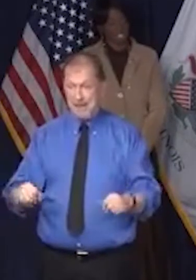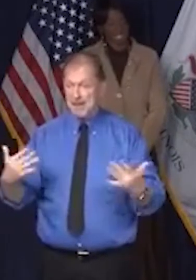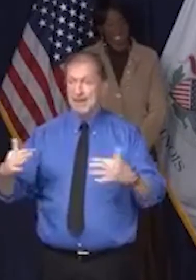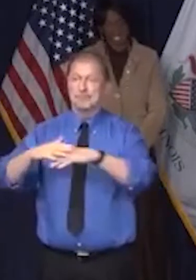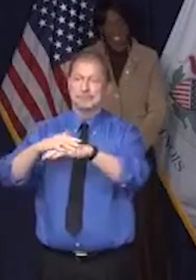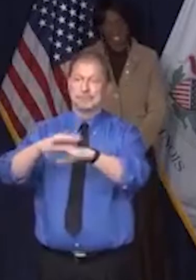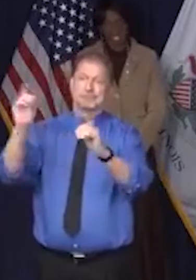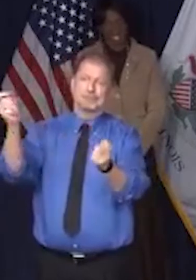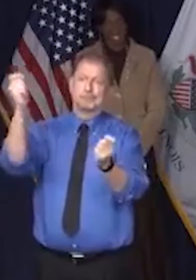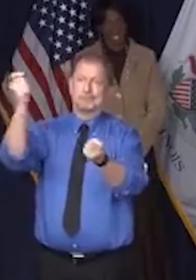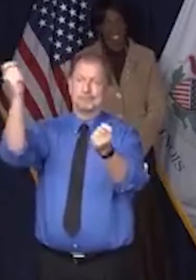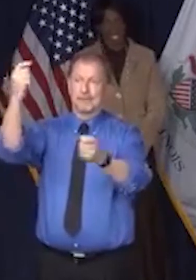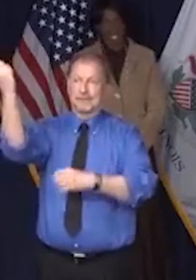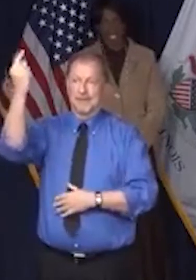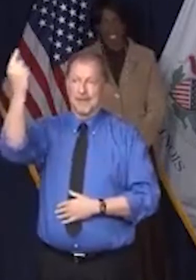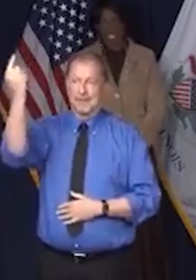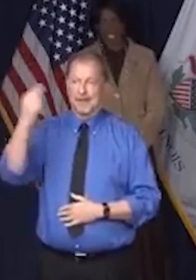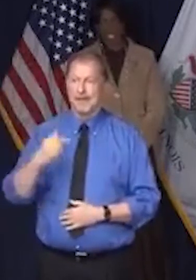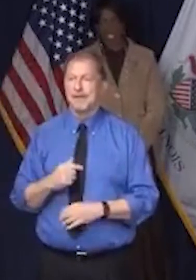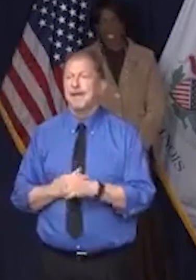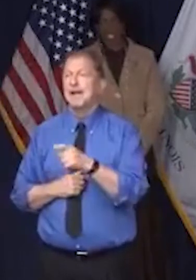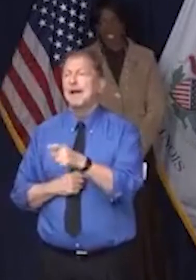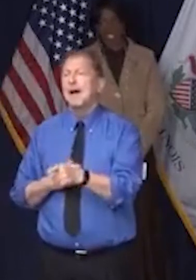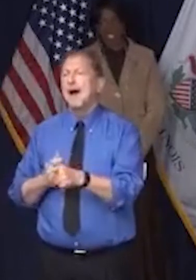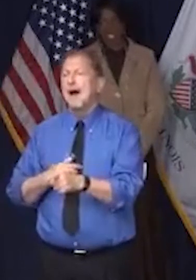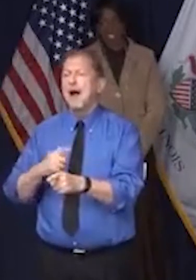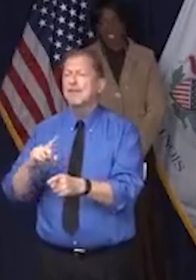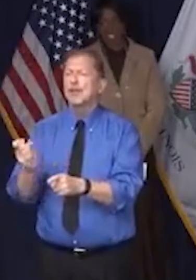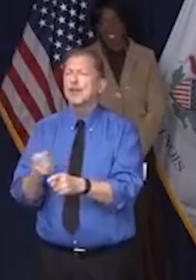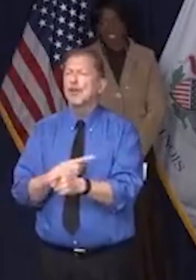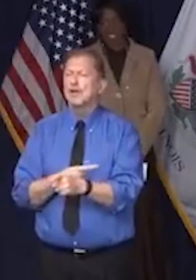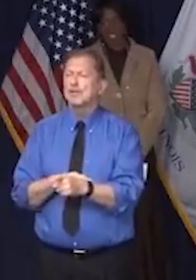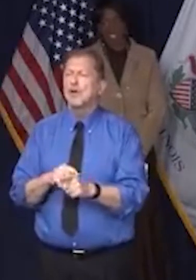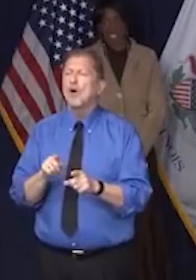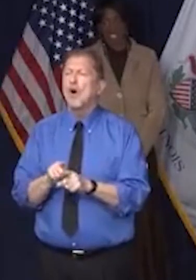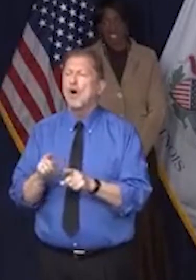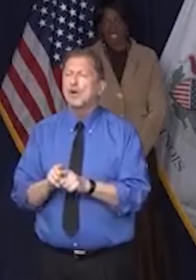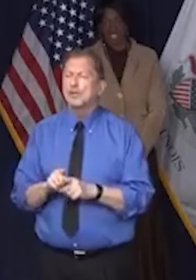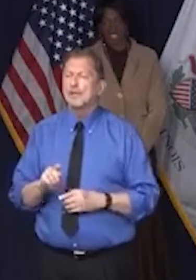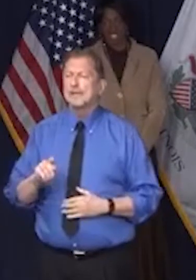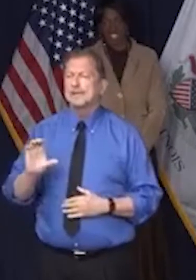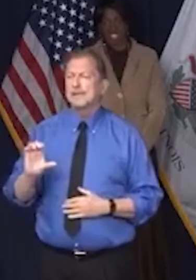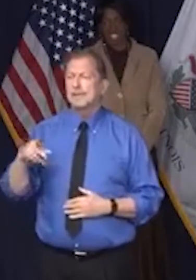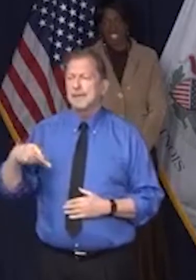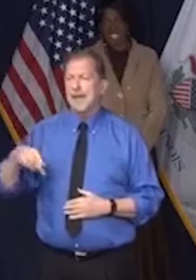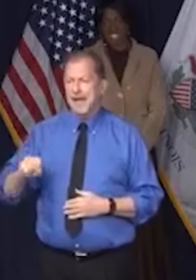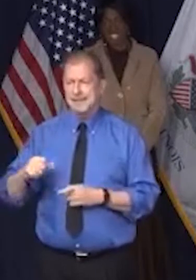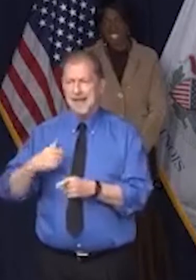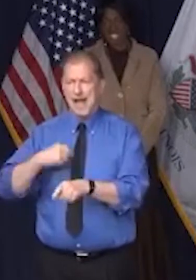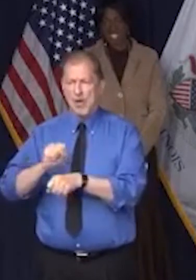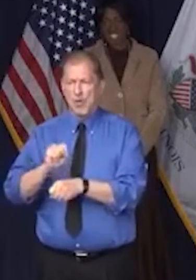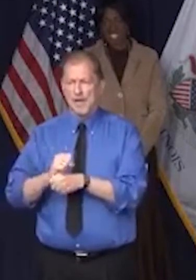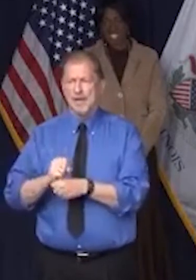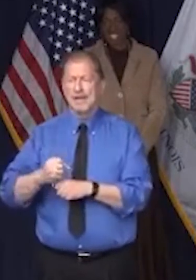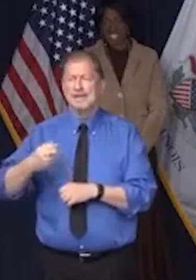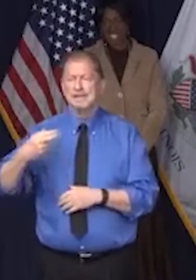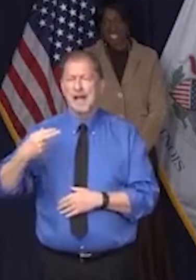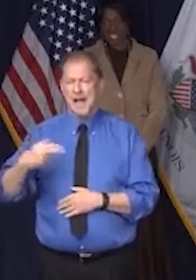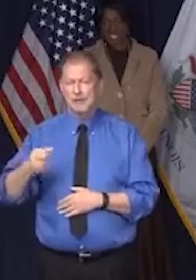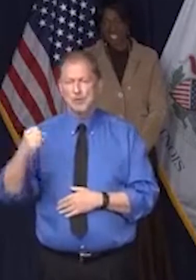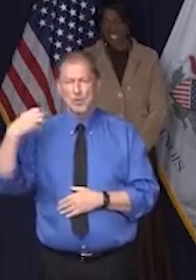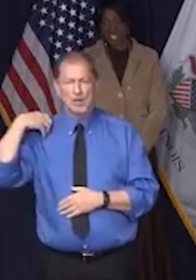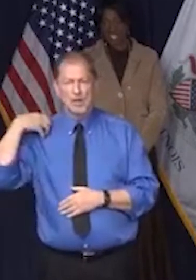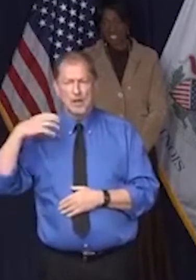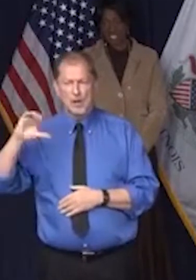that. Hi, Governor. Amy Jacobson, WIND. Also a CPS high school coach. So this is it's a rough day for all of us, but